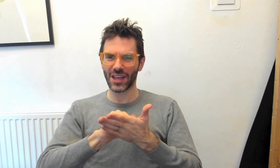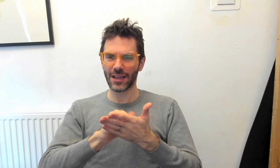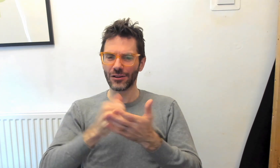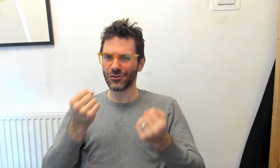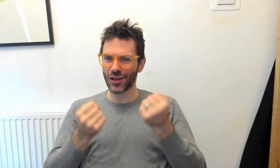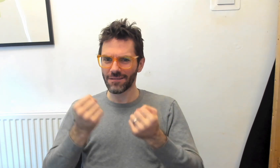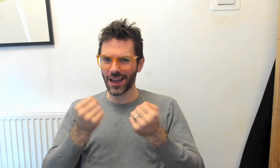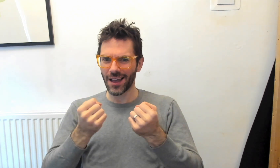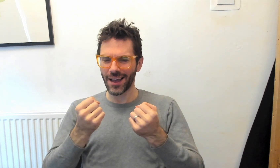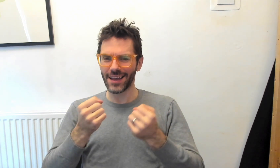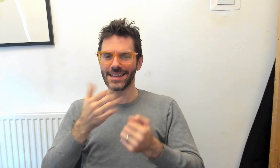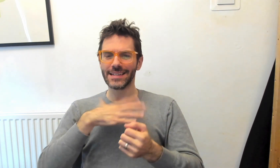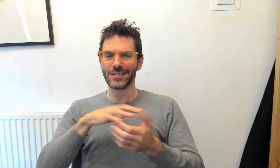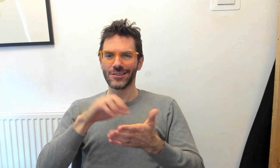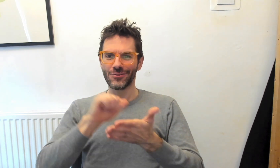drivers, the right